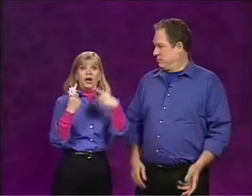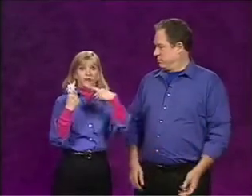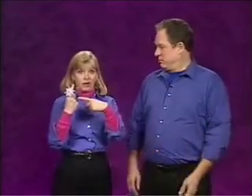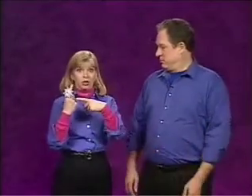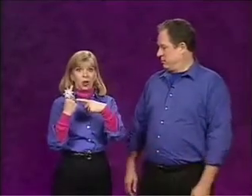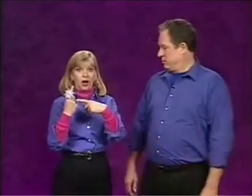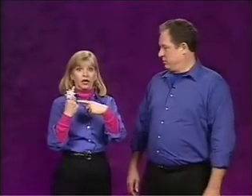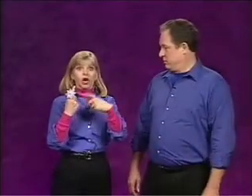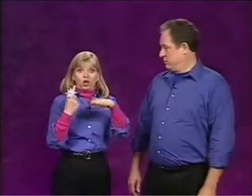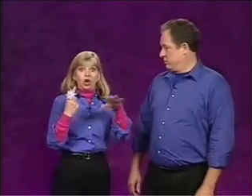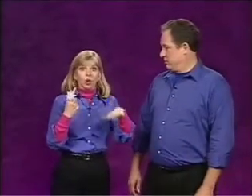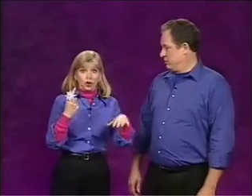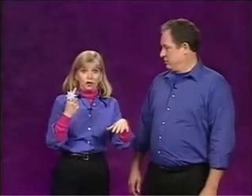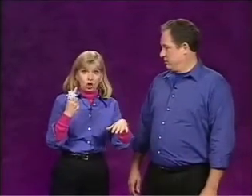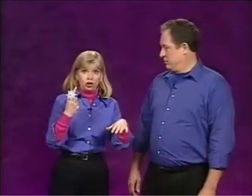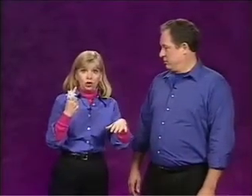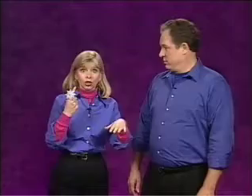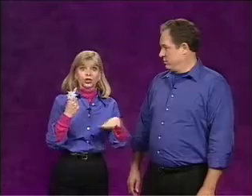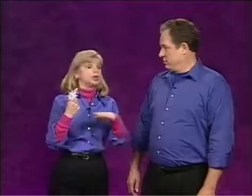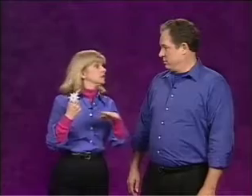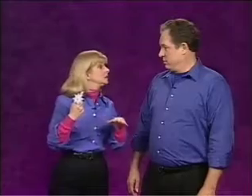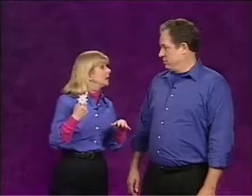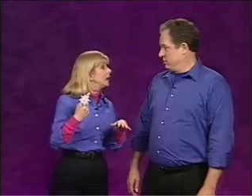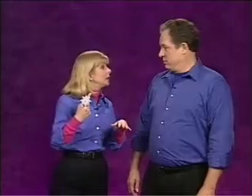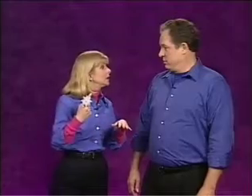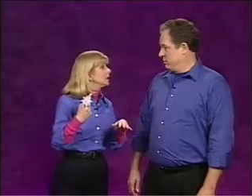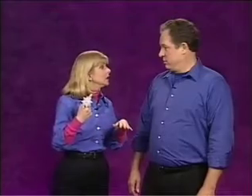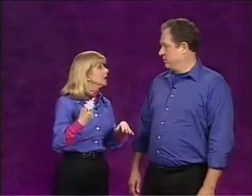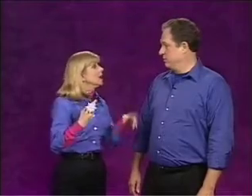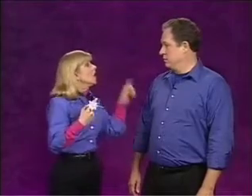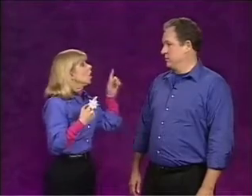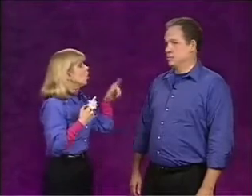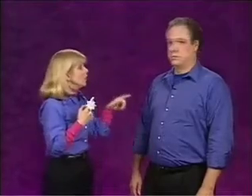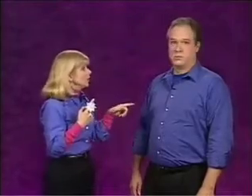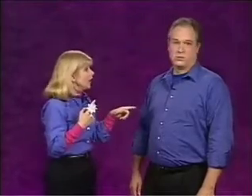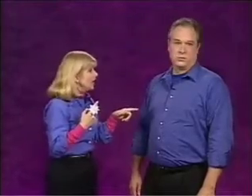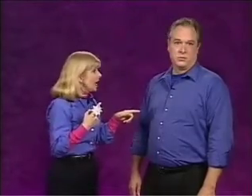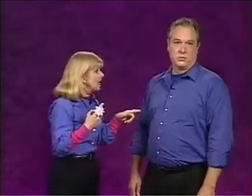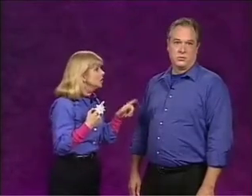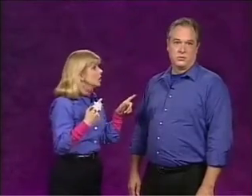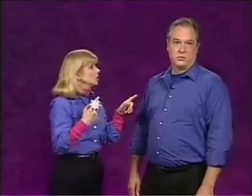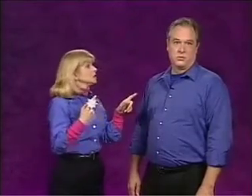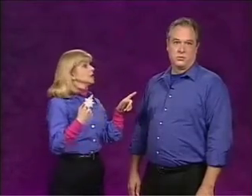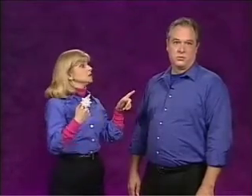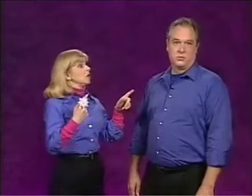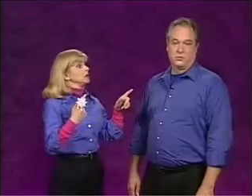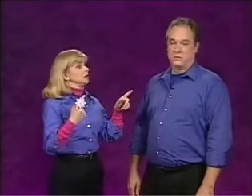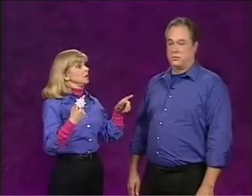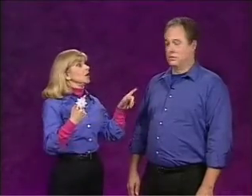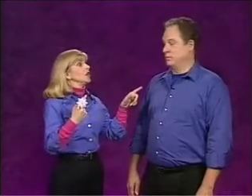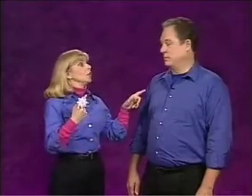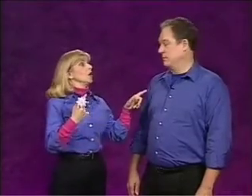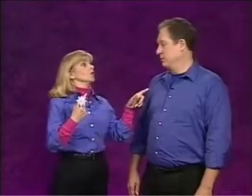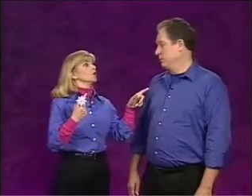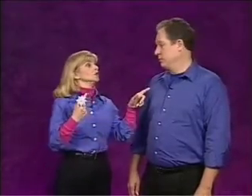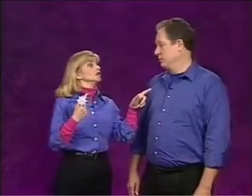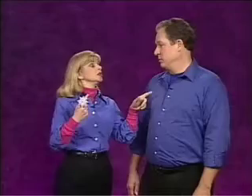of Betty White. You know, one of the Golden Girls who lived in Miami? Where they have the Marlins baseball team that won the World Series